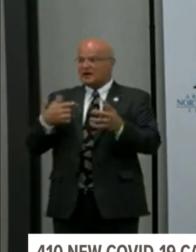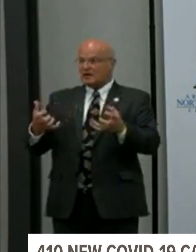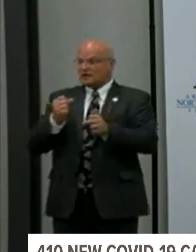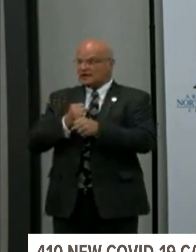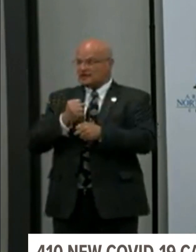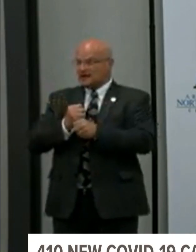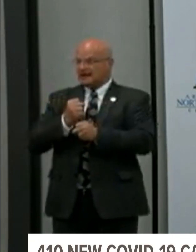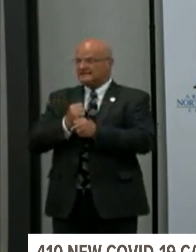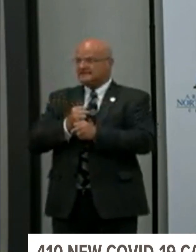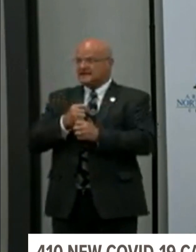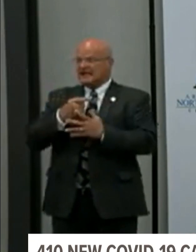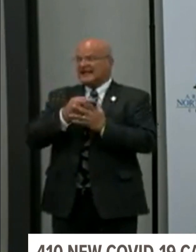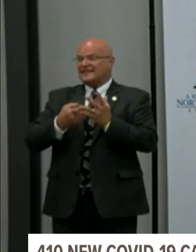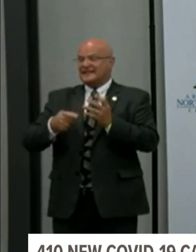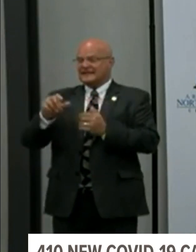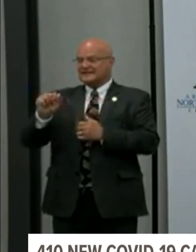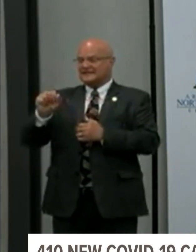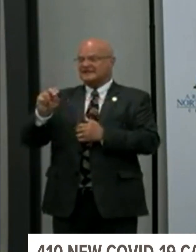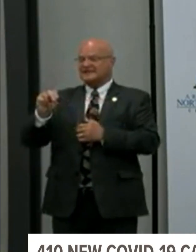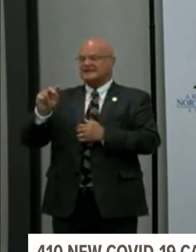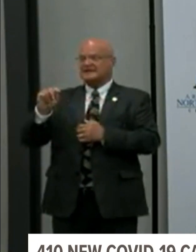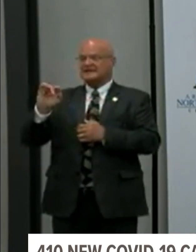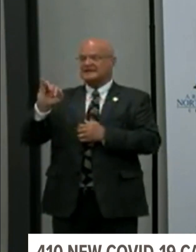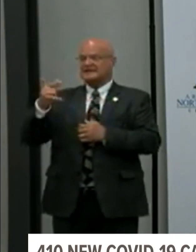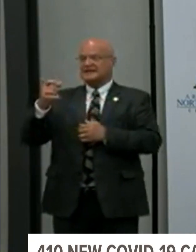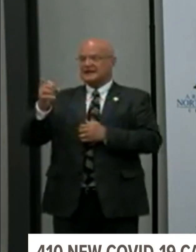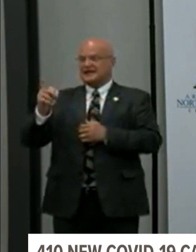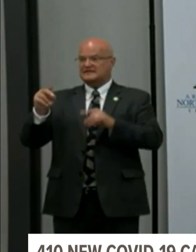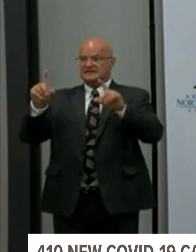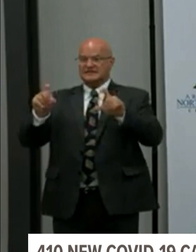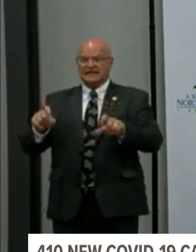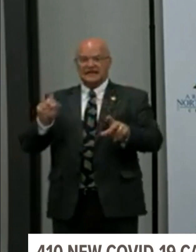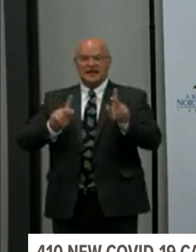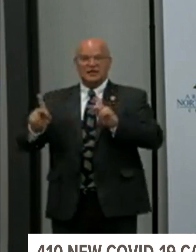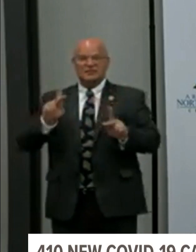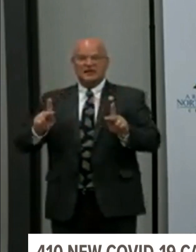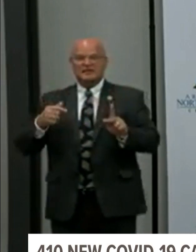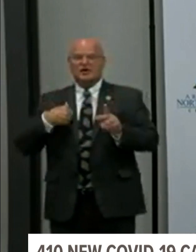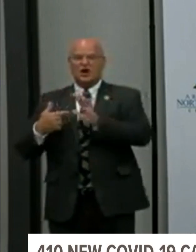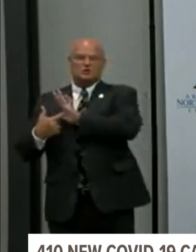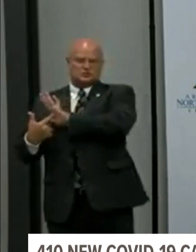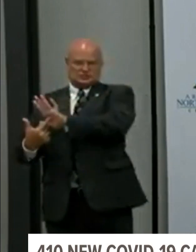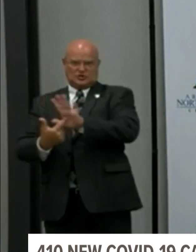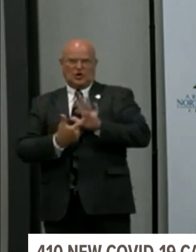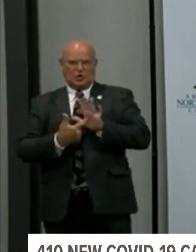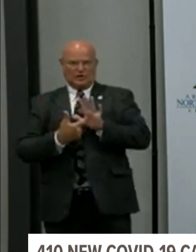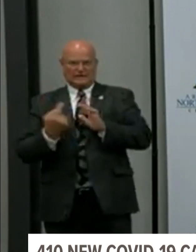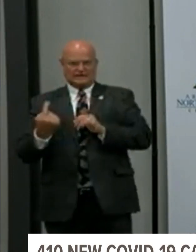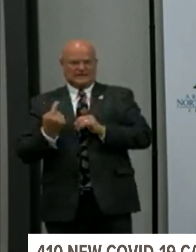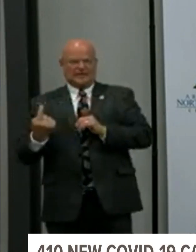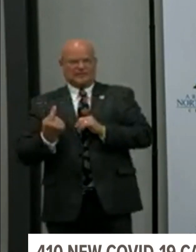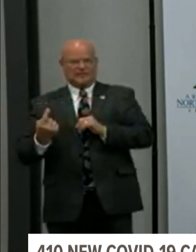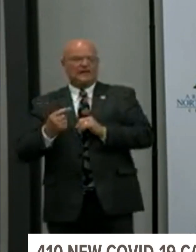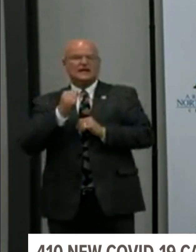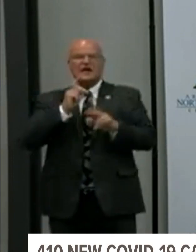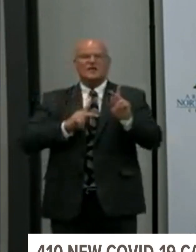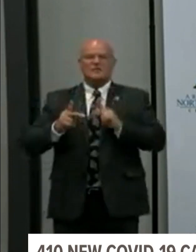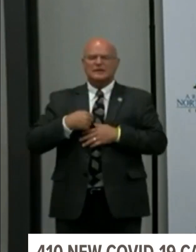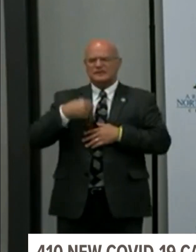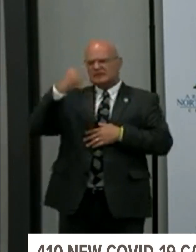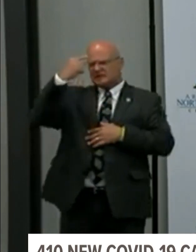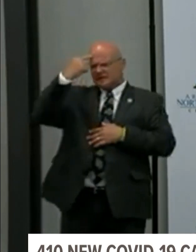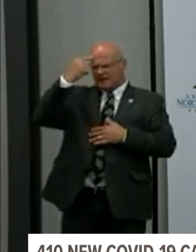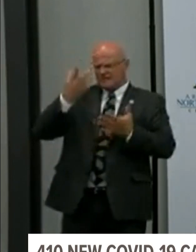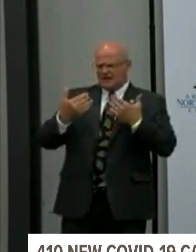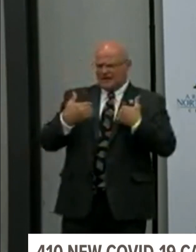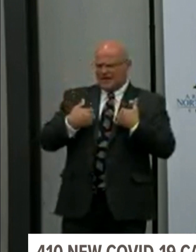to make. These antigen tests are for people who have symptoms. They are not for people who've been